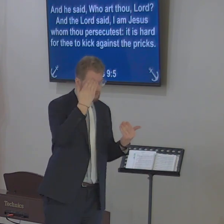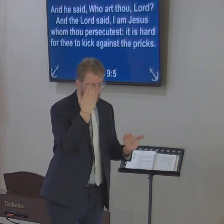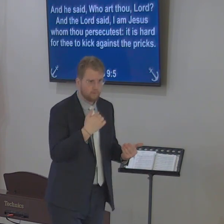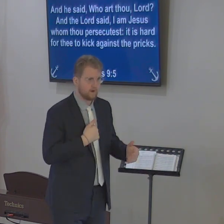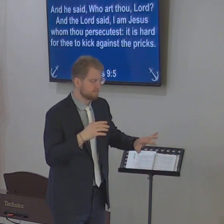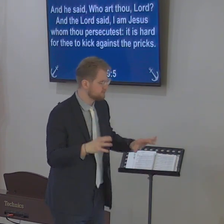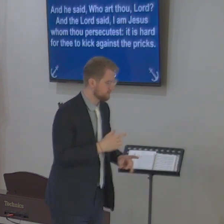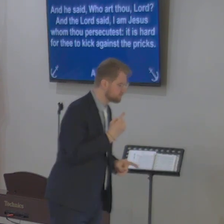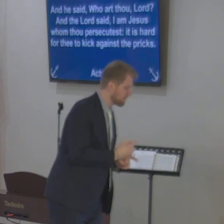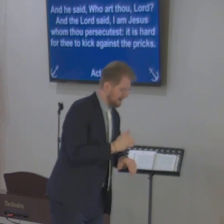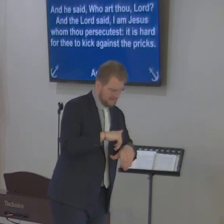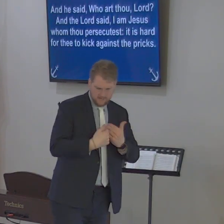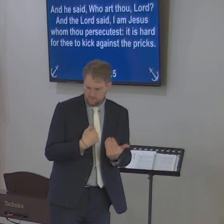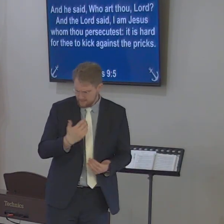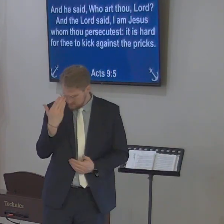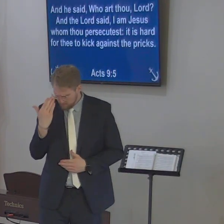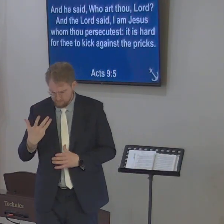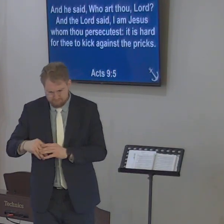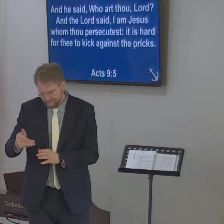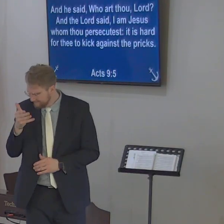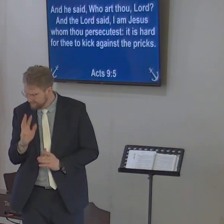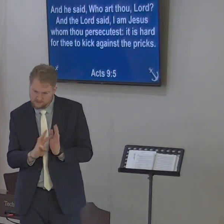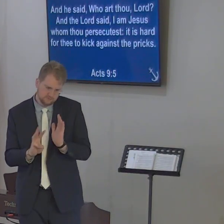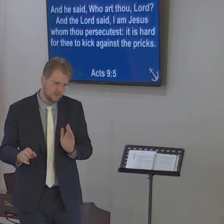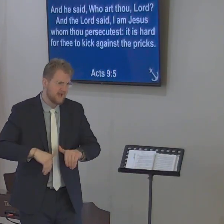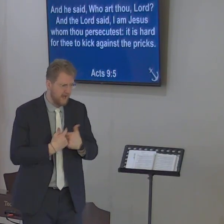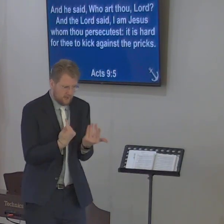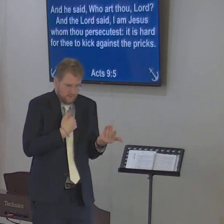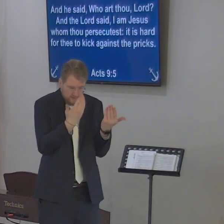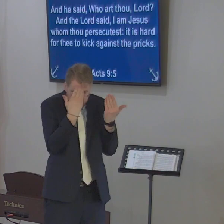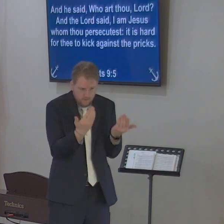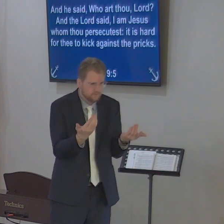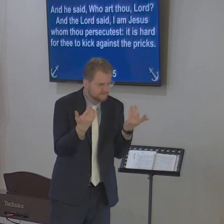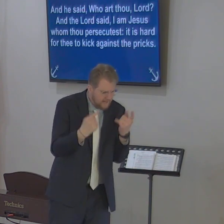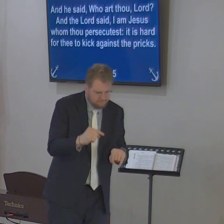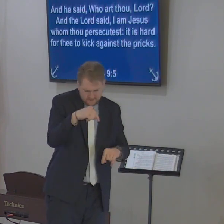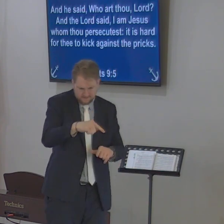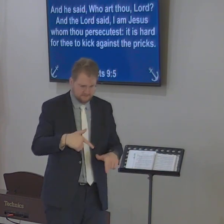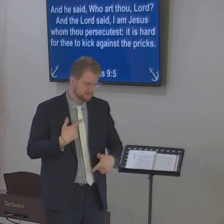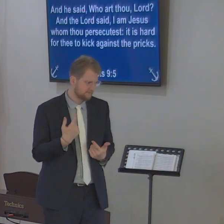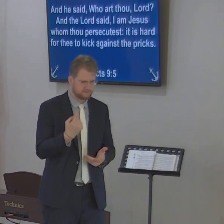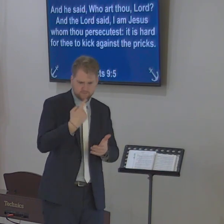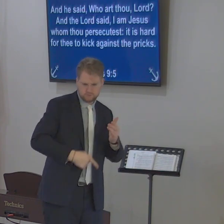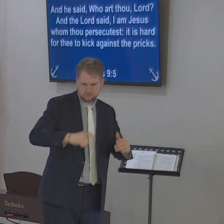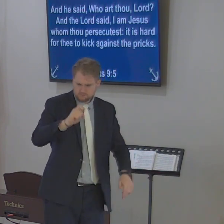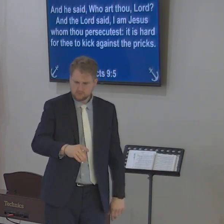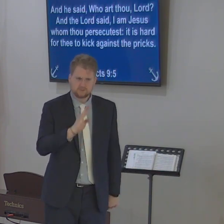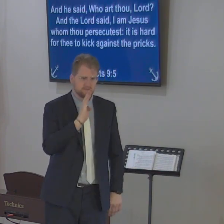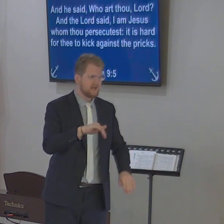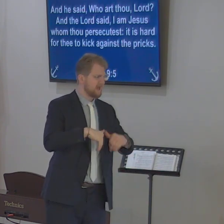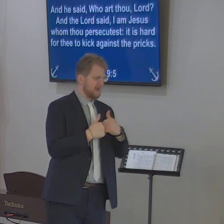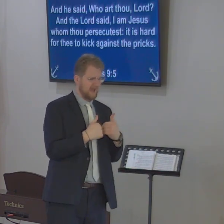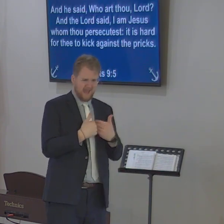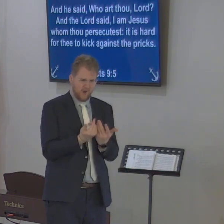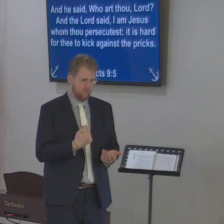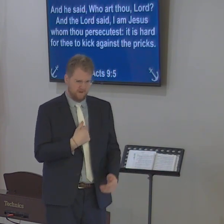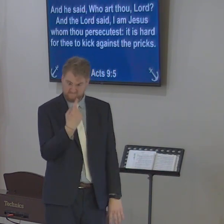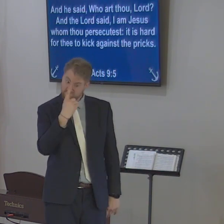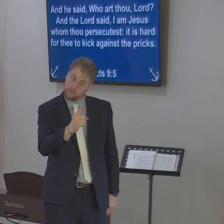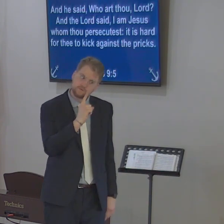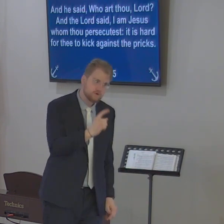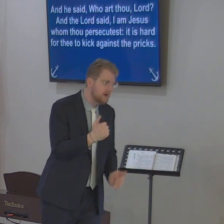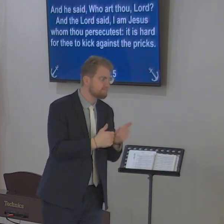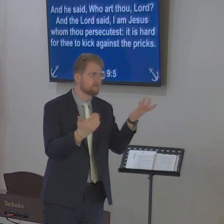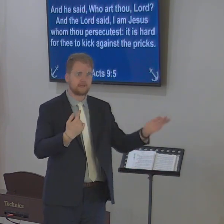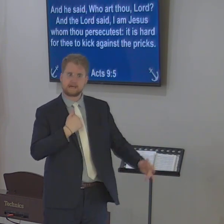that I'm in God's will? How do I know what's going on in this life is what it should be? How am I for sure of everything that I hear